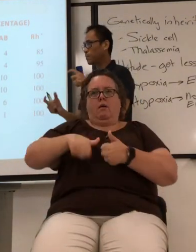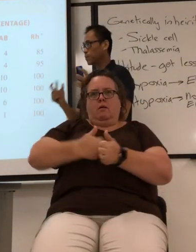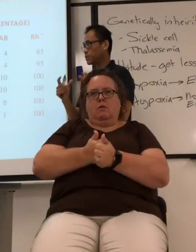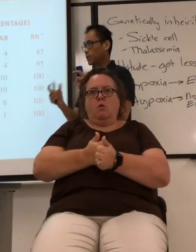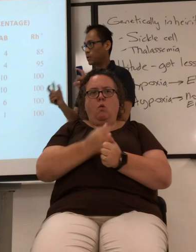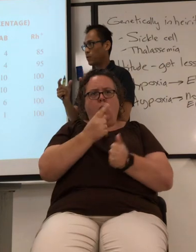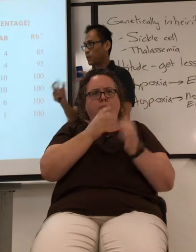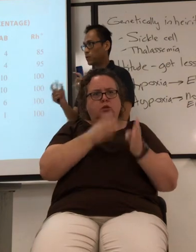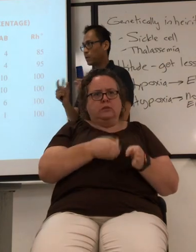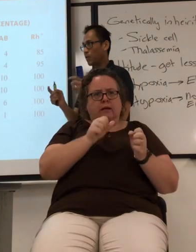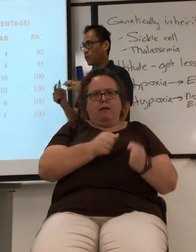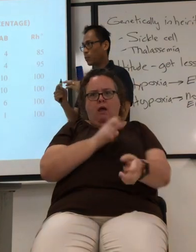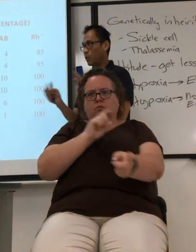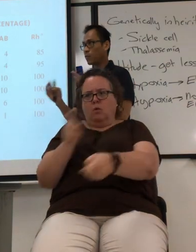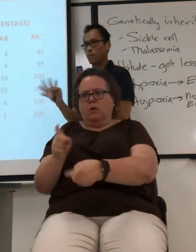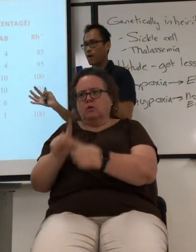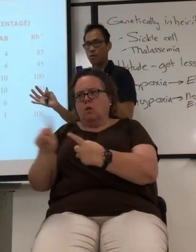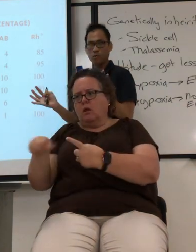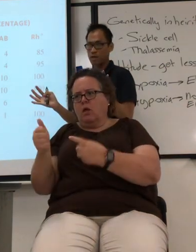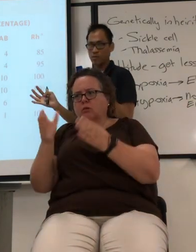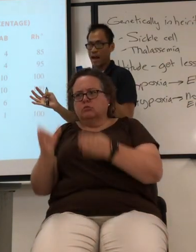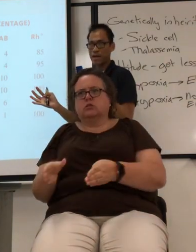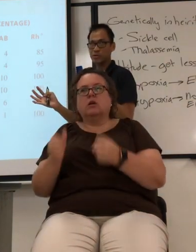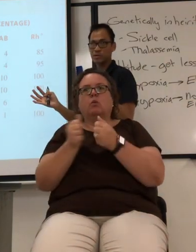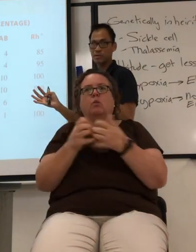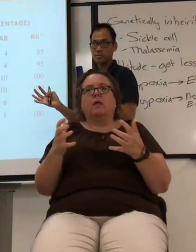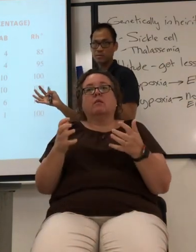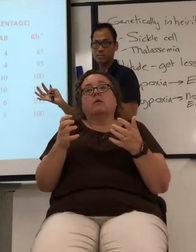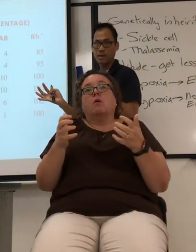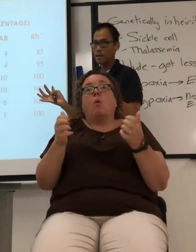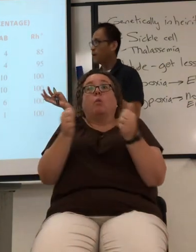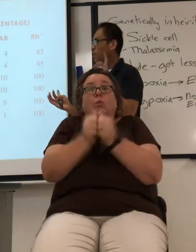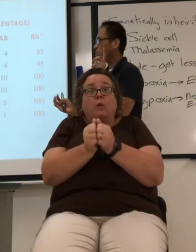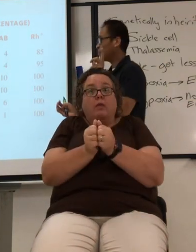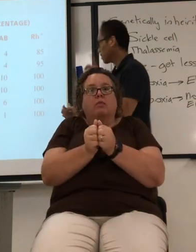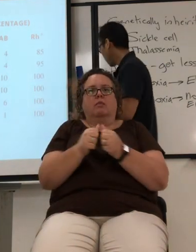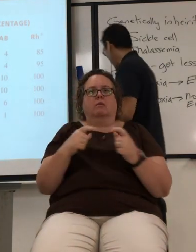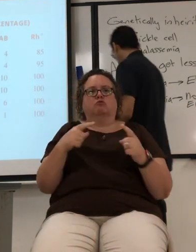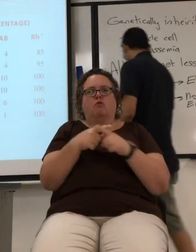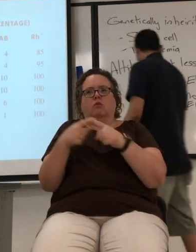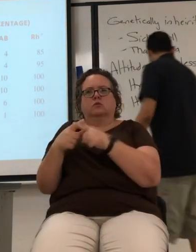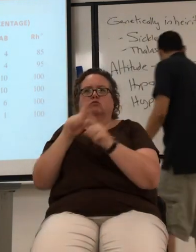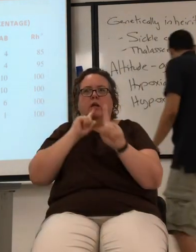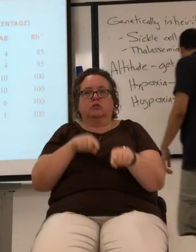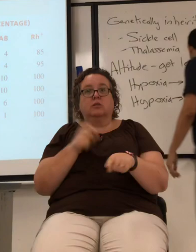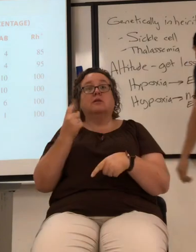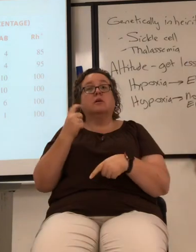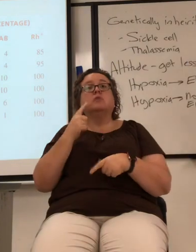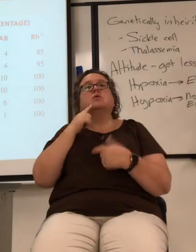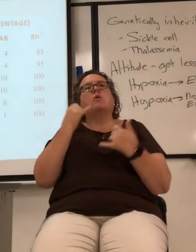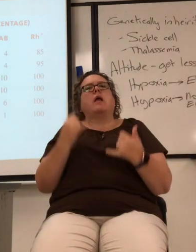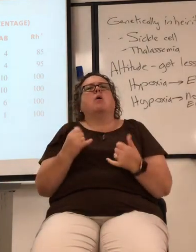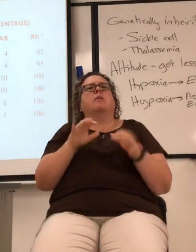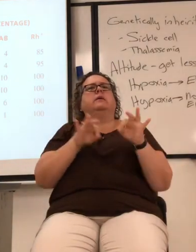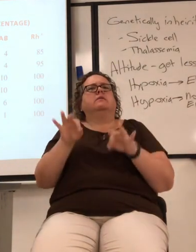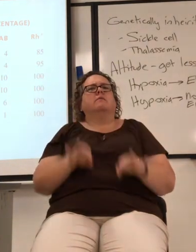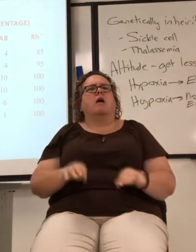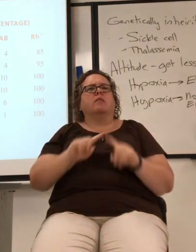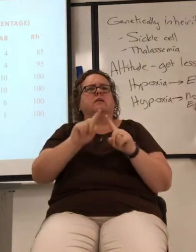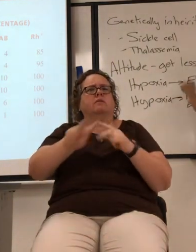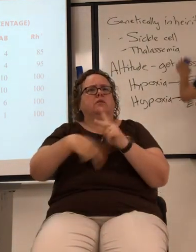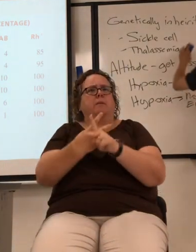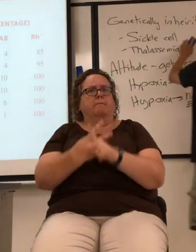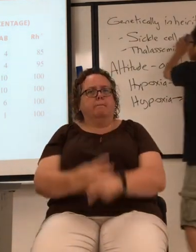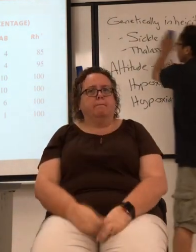how one person can donate to another with or without cross-reaction. Okay. So let me define the blood types.